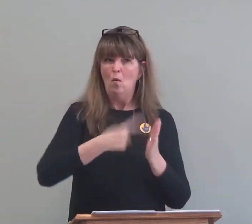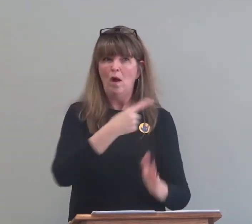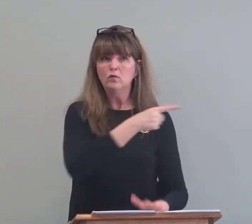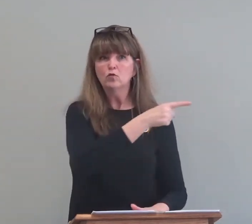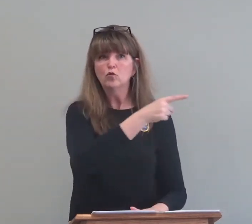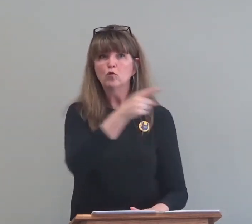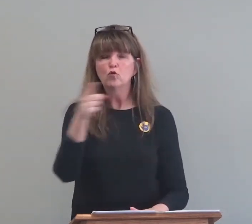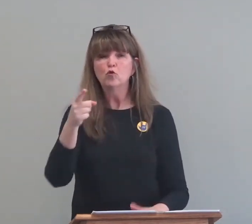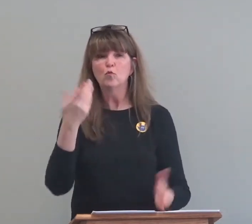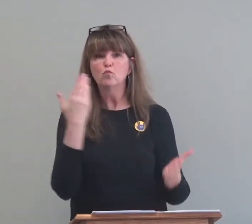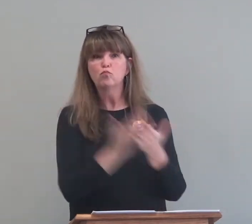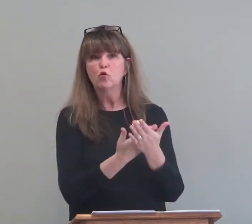resurrection.